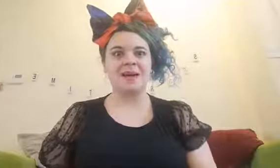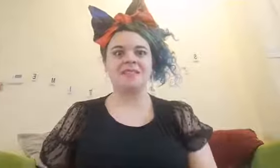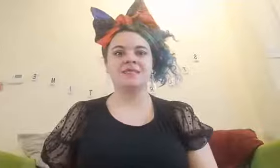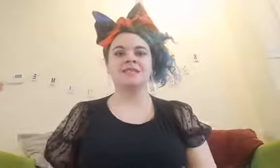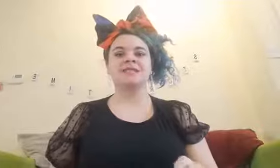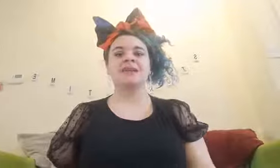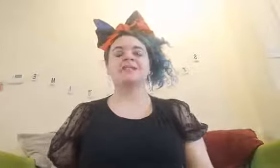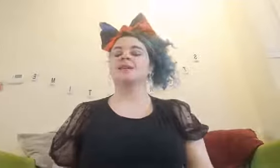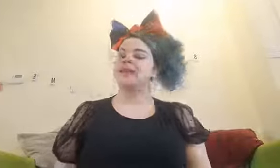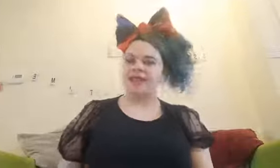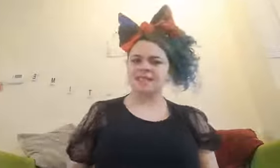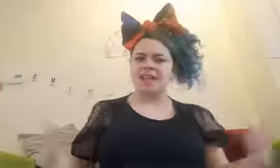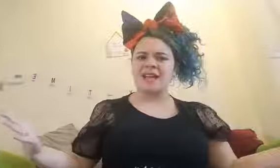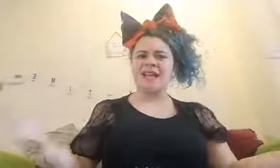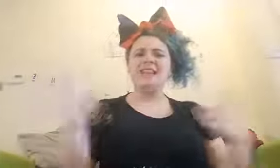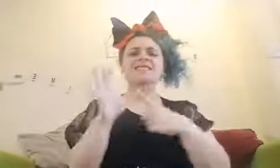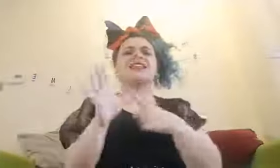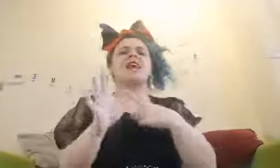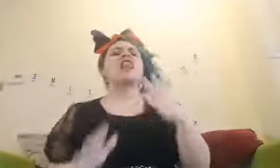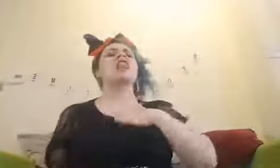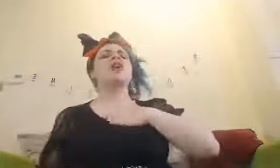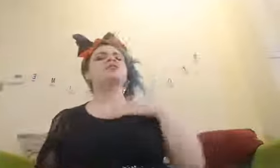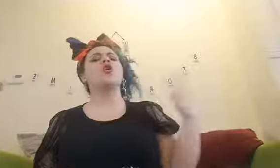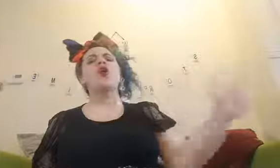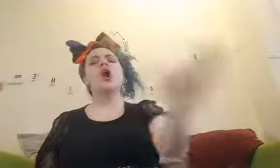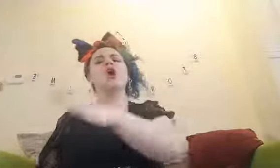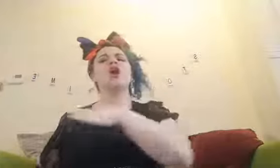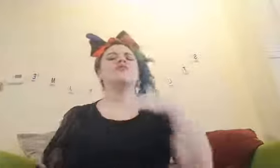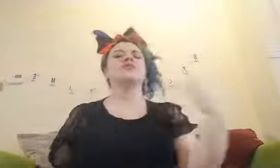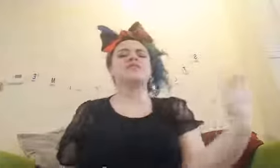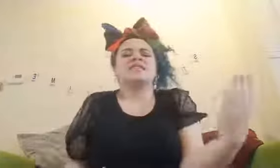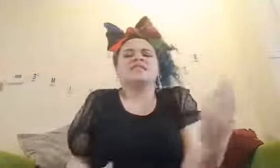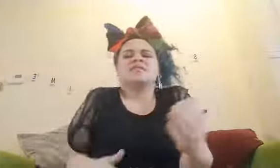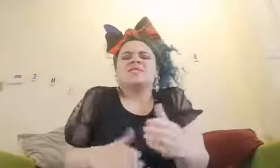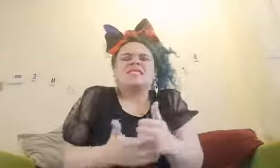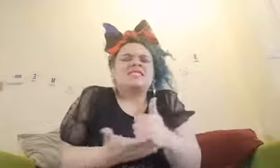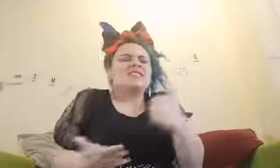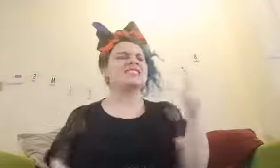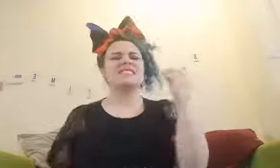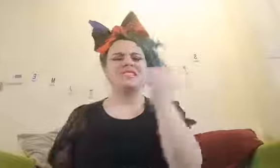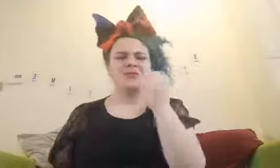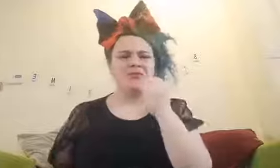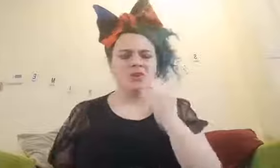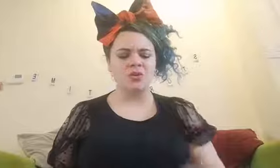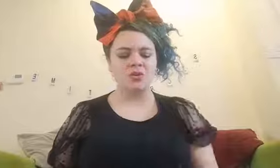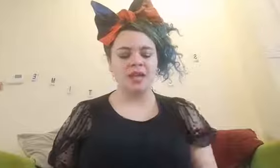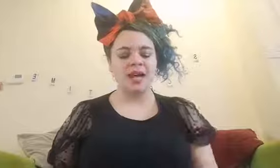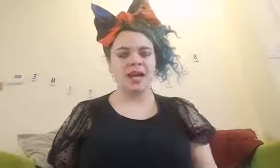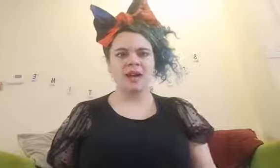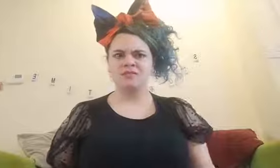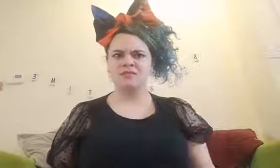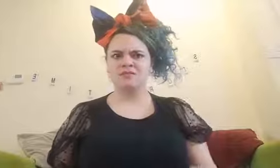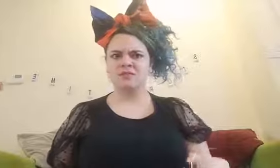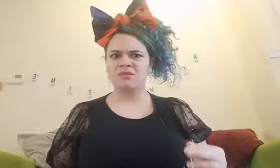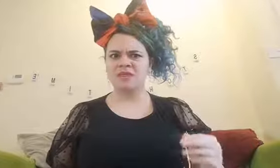pasta Wednesdays. Yes, Anansi loved all of this fantastic food. And do you want to